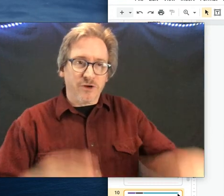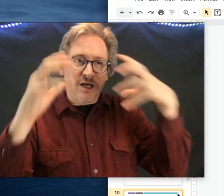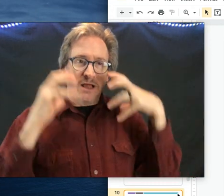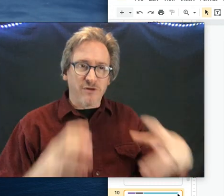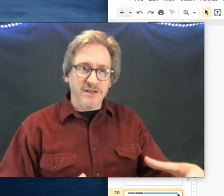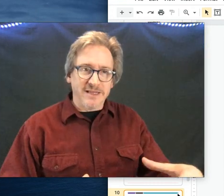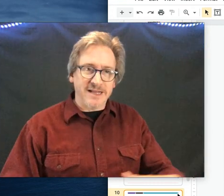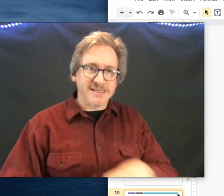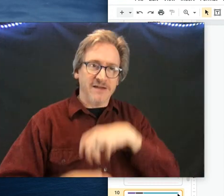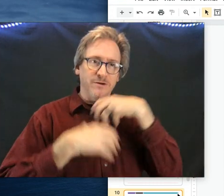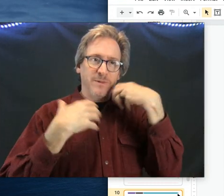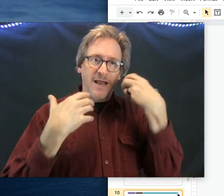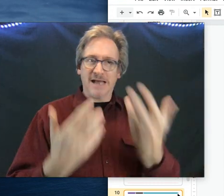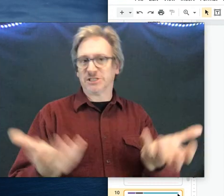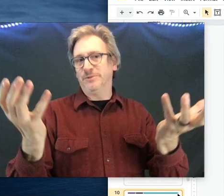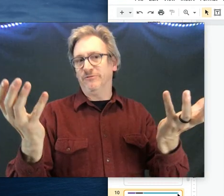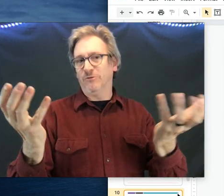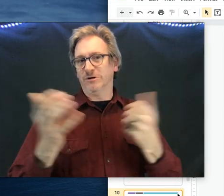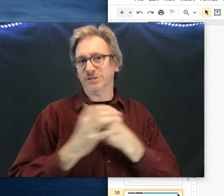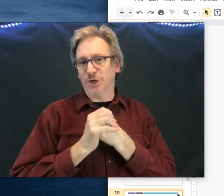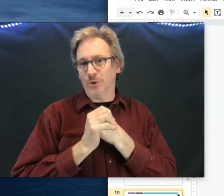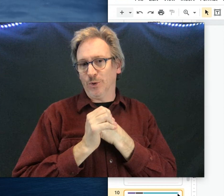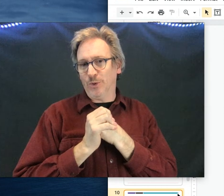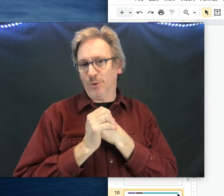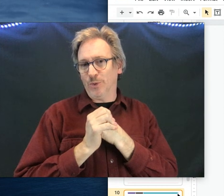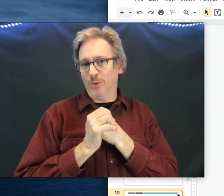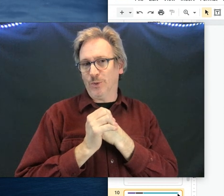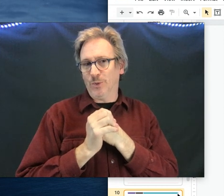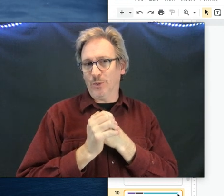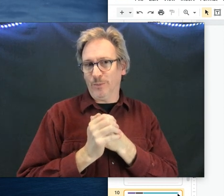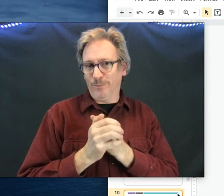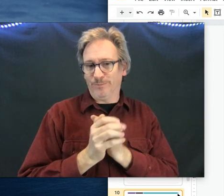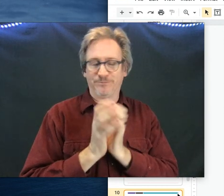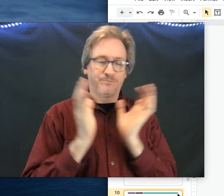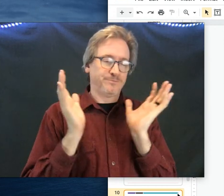thinking they're very clever and that's never been asked before. So